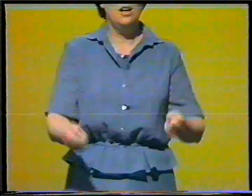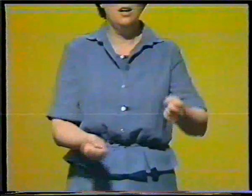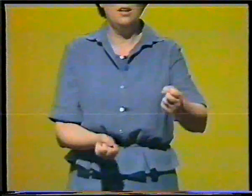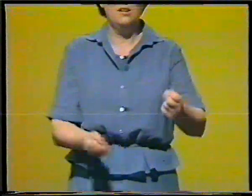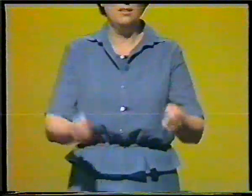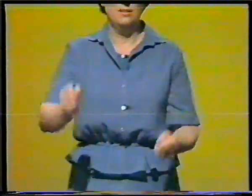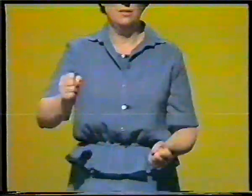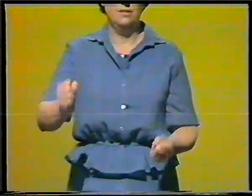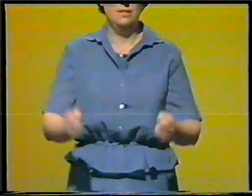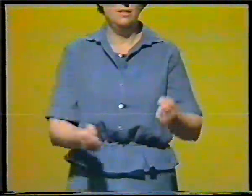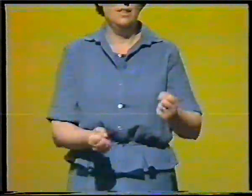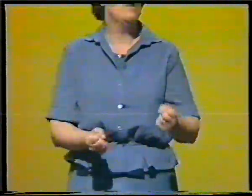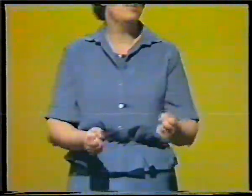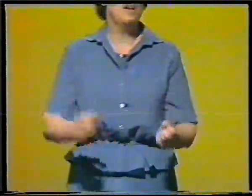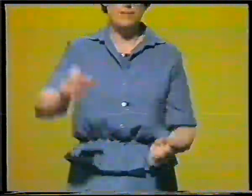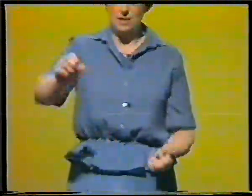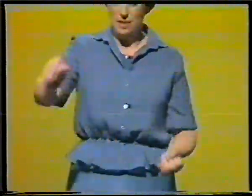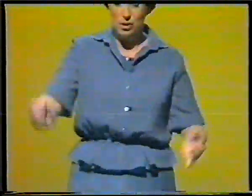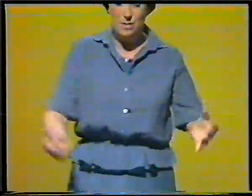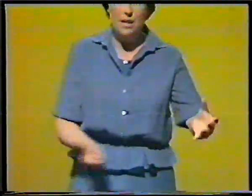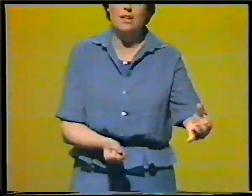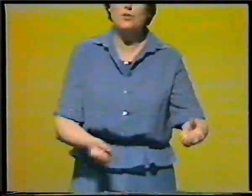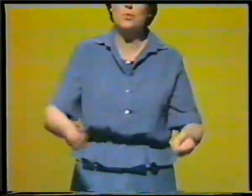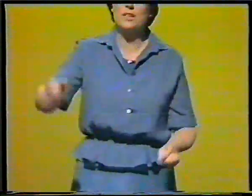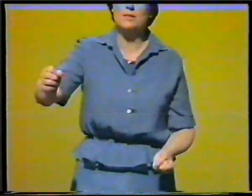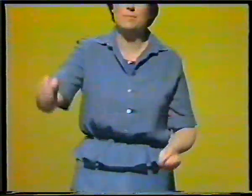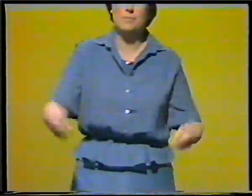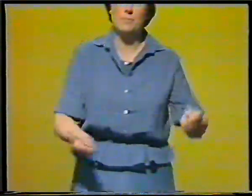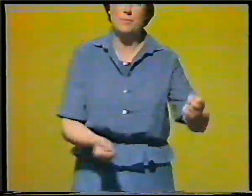Car. And if it's a bus, then just make a larger wheel.